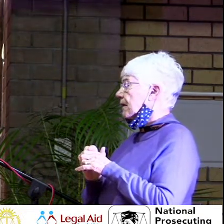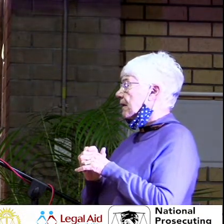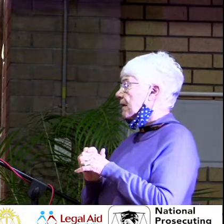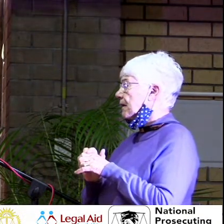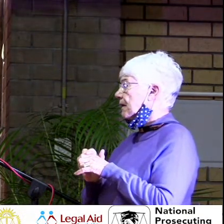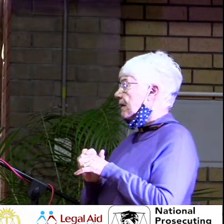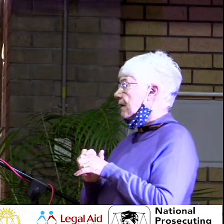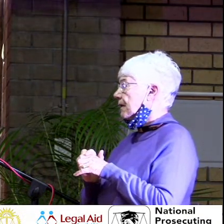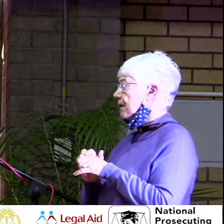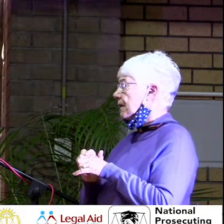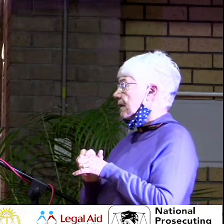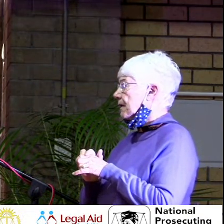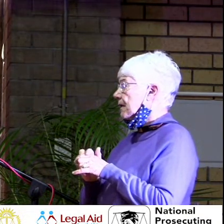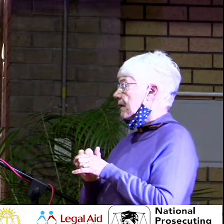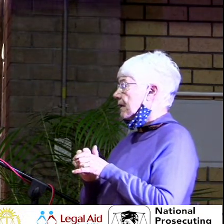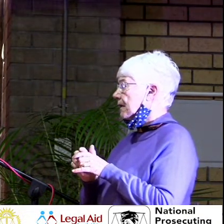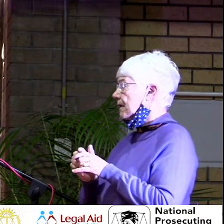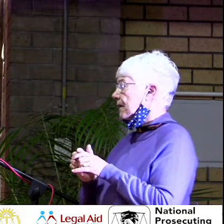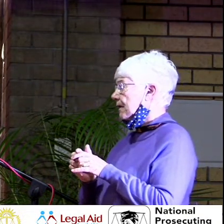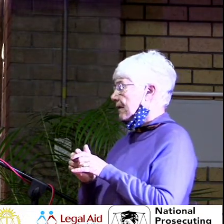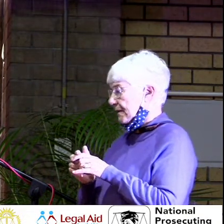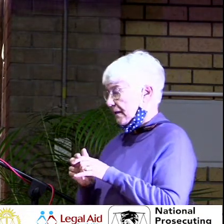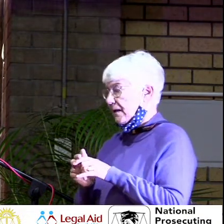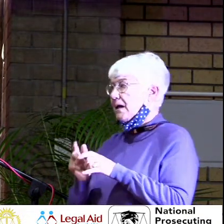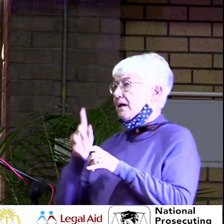been imposed by the courts.